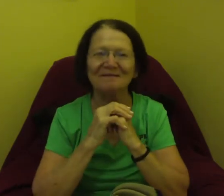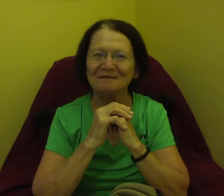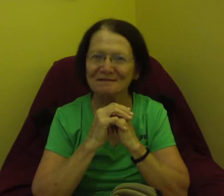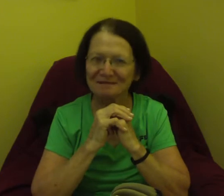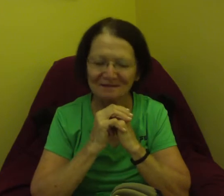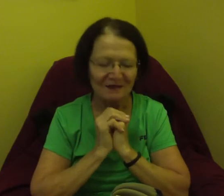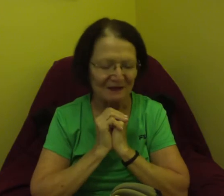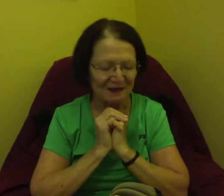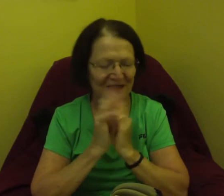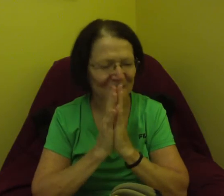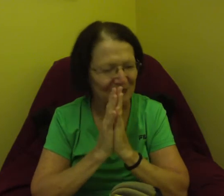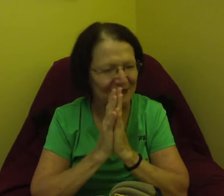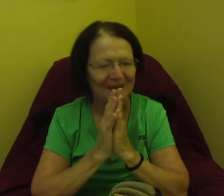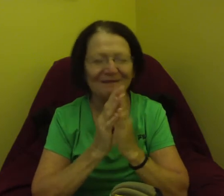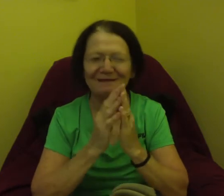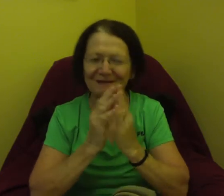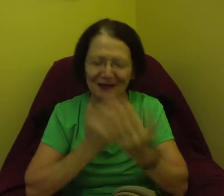It's a hallway.